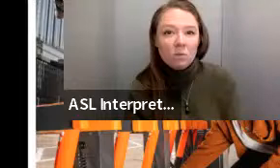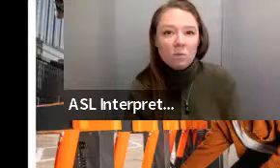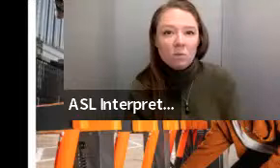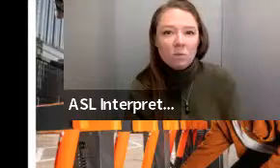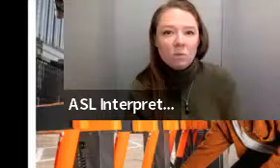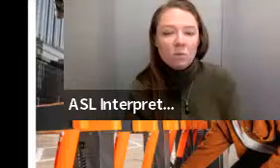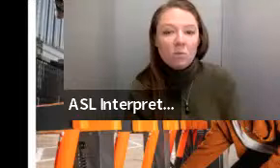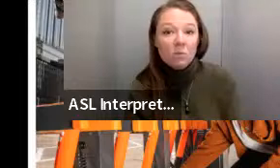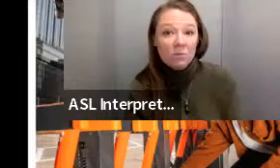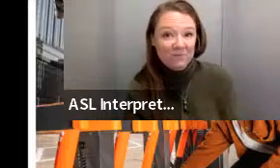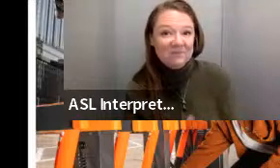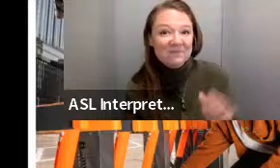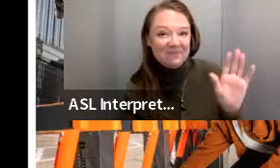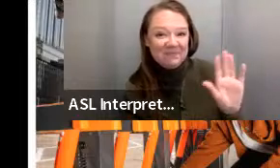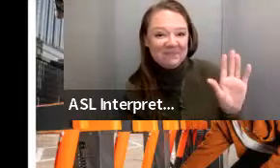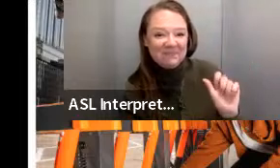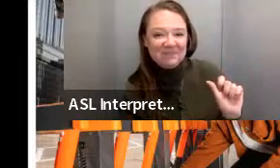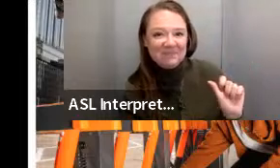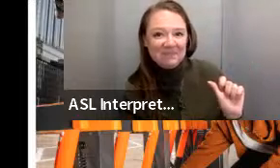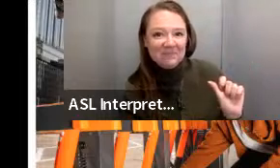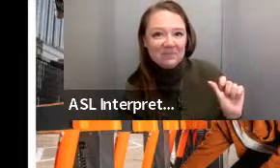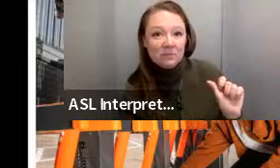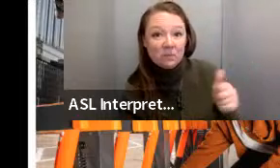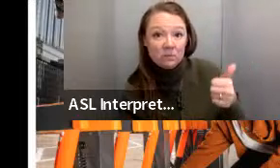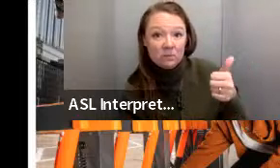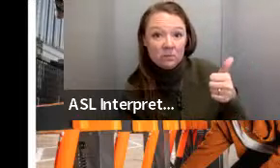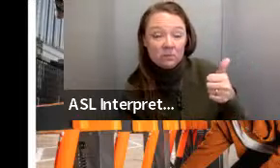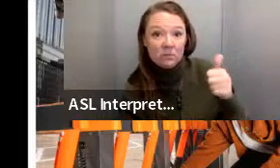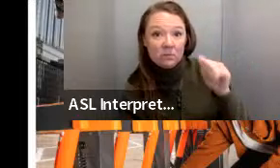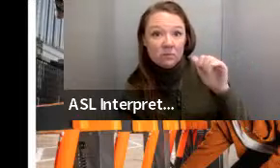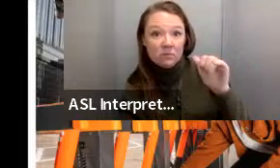It's Amber. Mm-hmm.